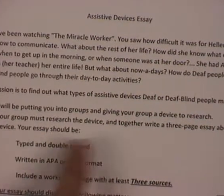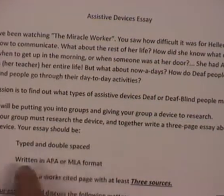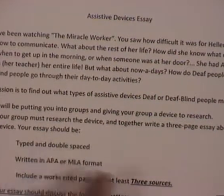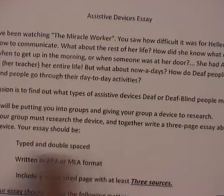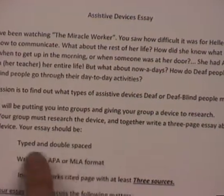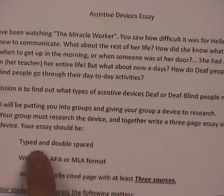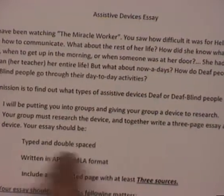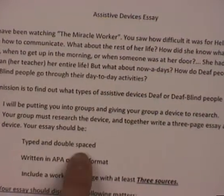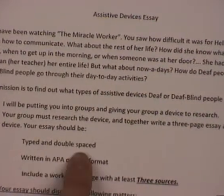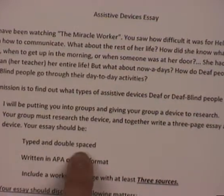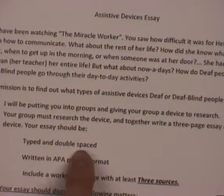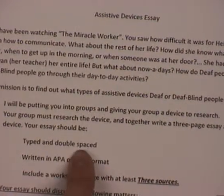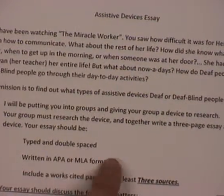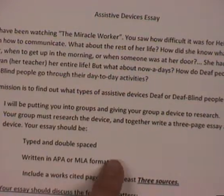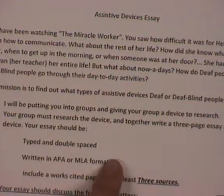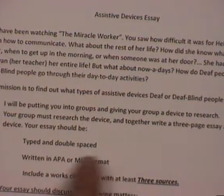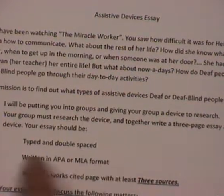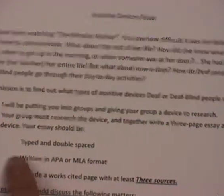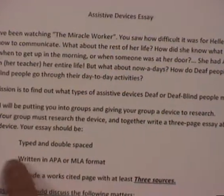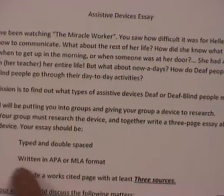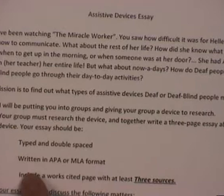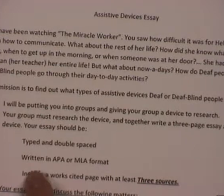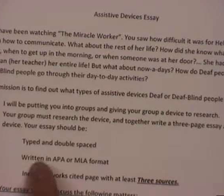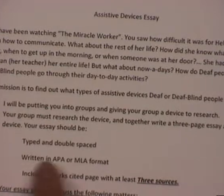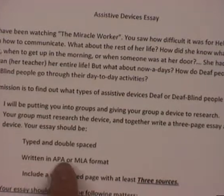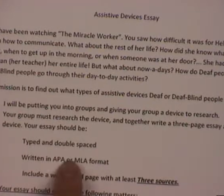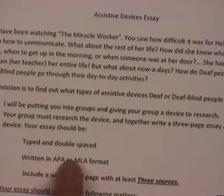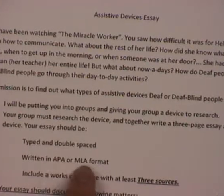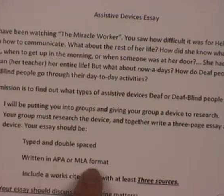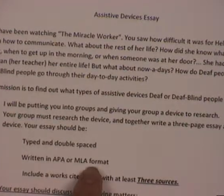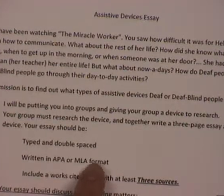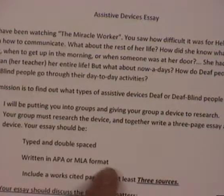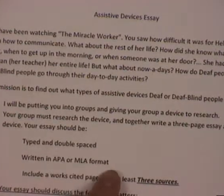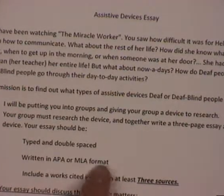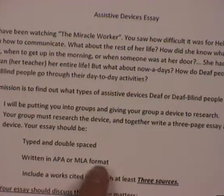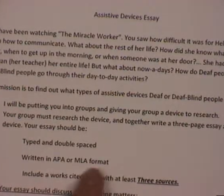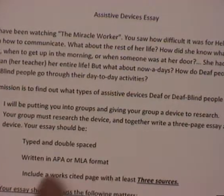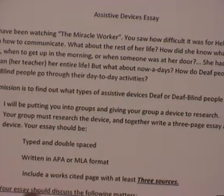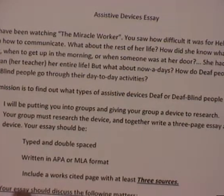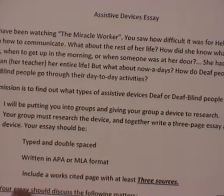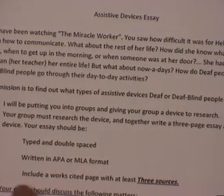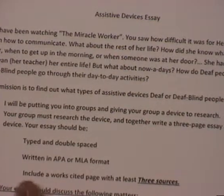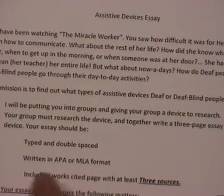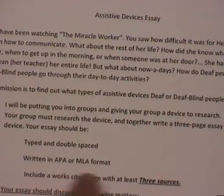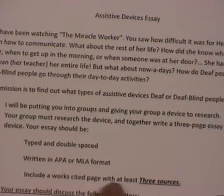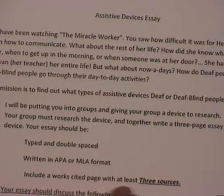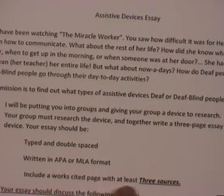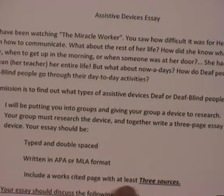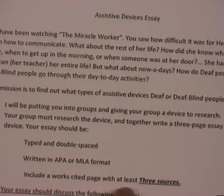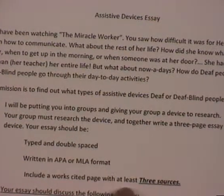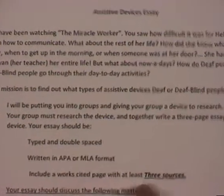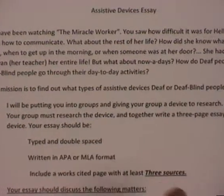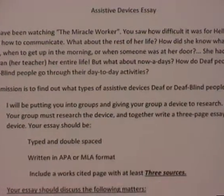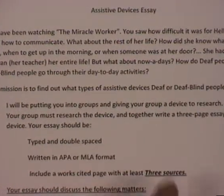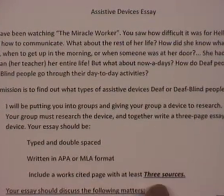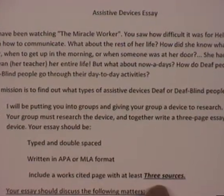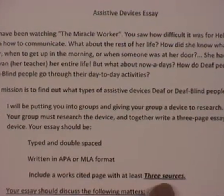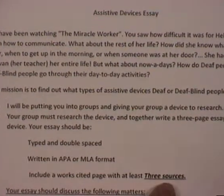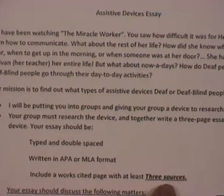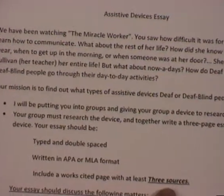be typed and double-spaced, written in APA or MLA format, and include a works cited page with at least 3 sources. Your works